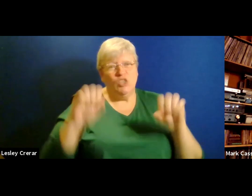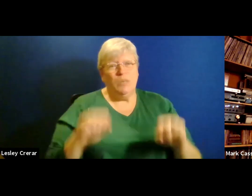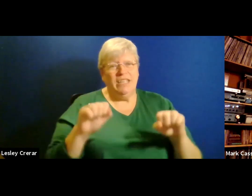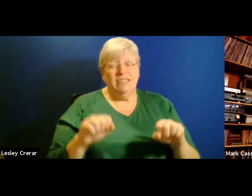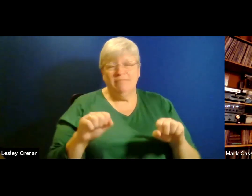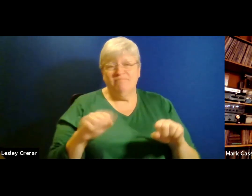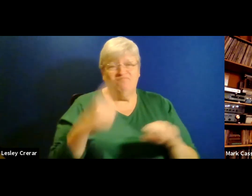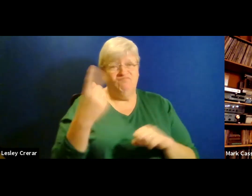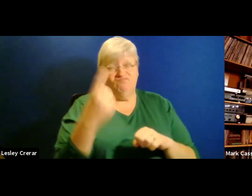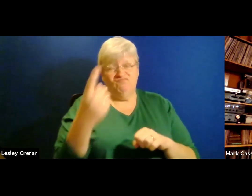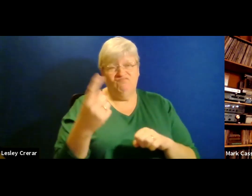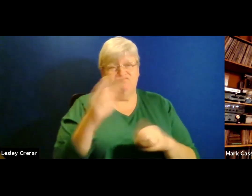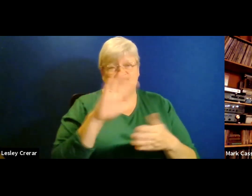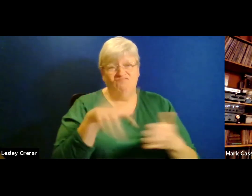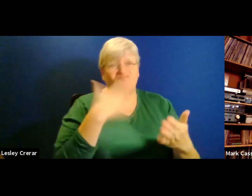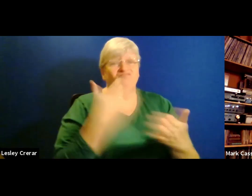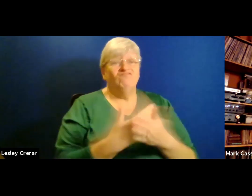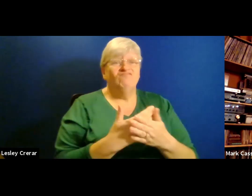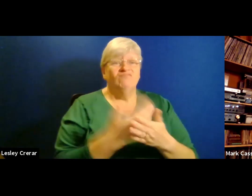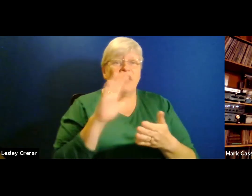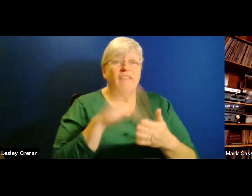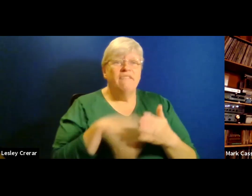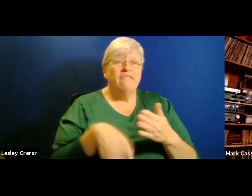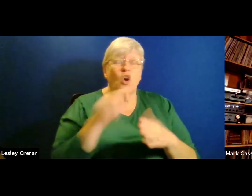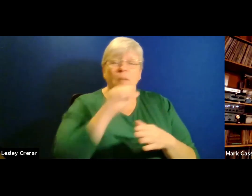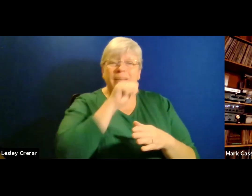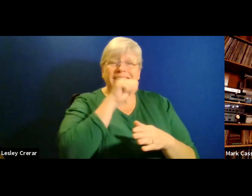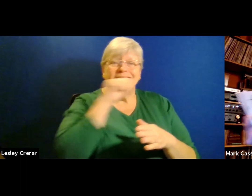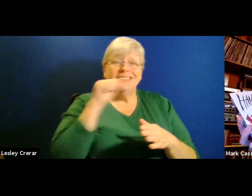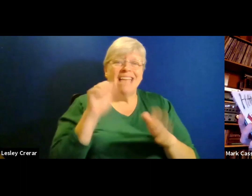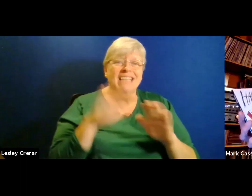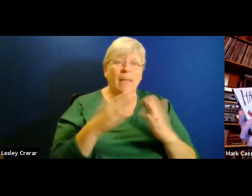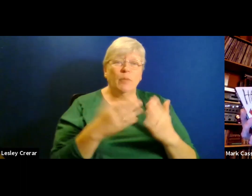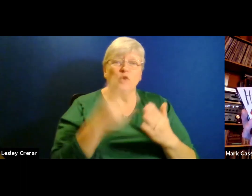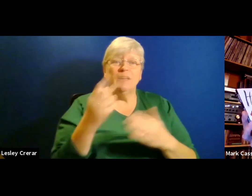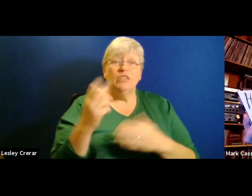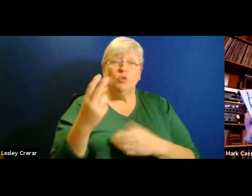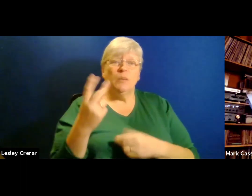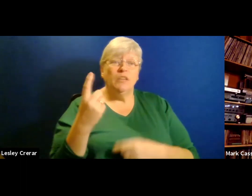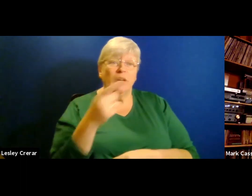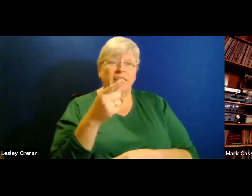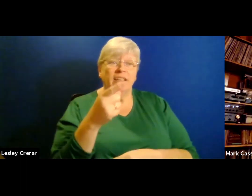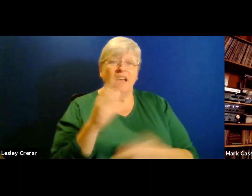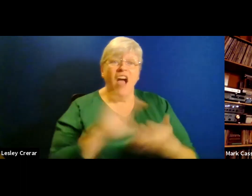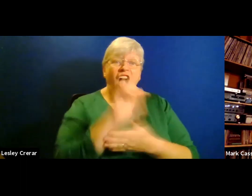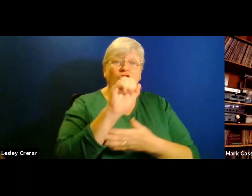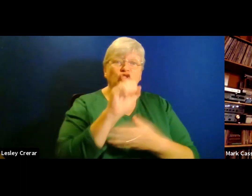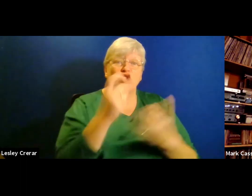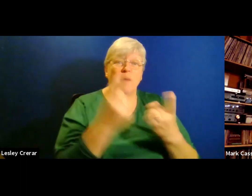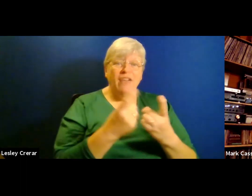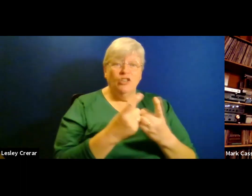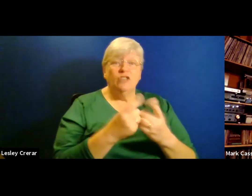entirely up to you. It comes from this kind of rather nice handbook for 2021, just a quick plug for Culture Matters, a really